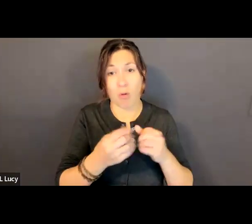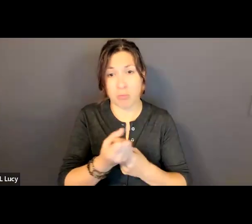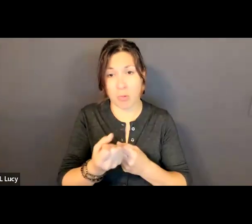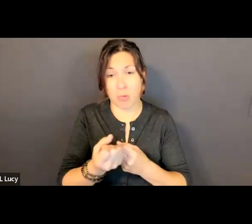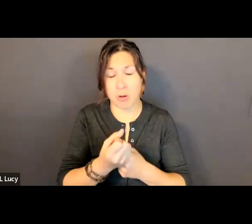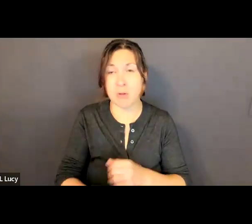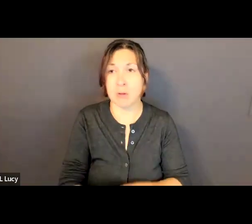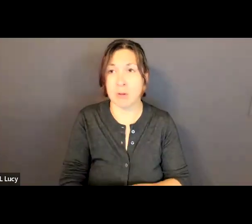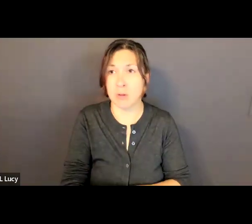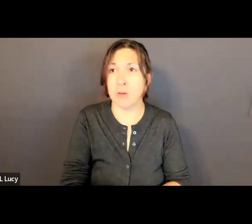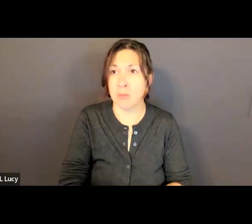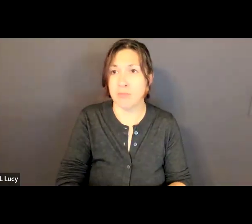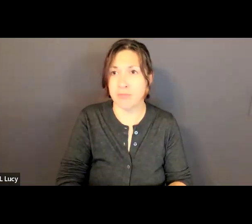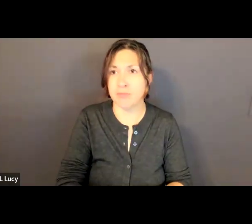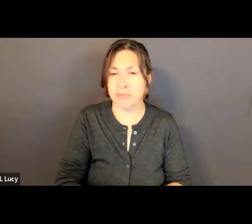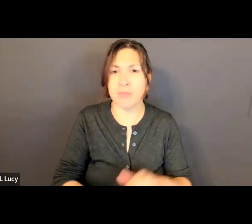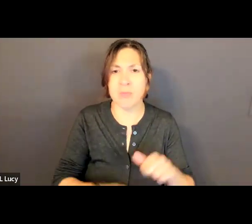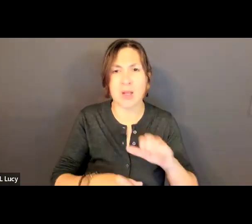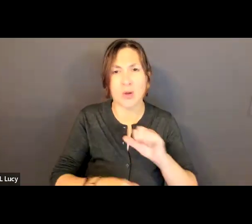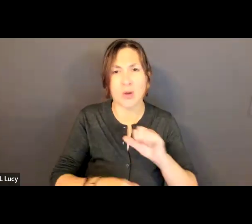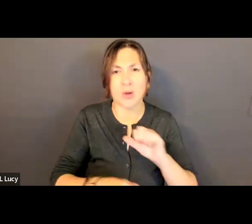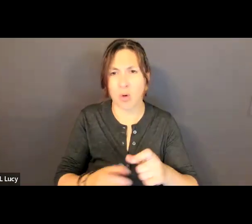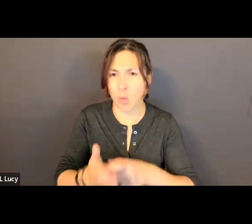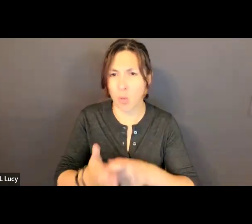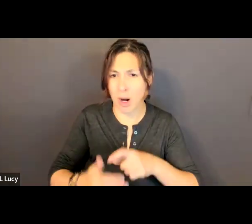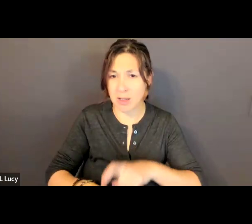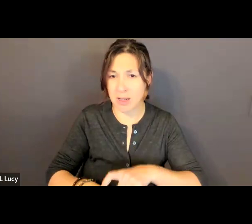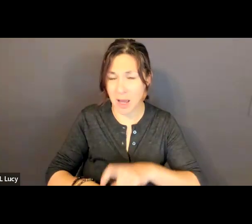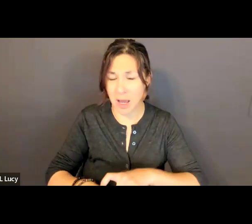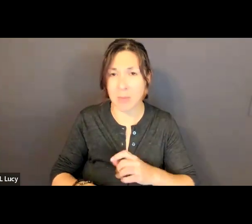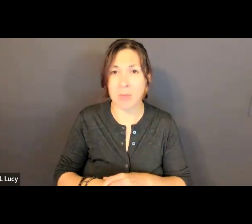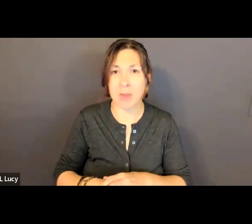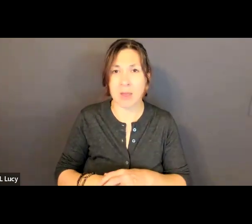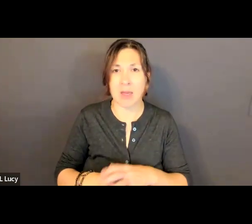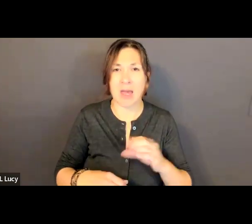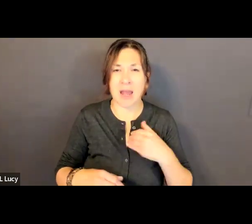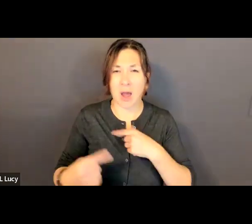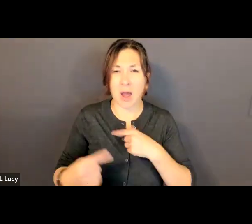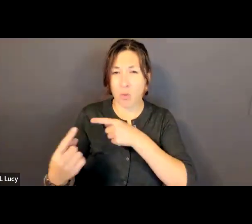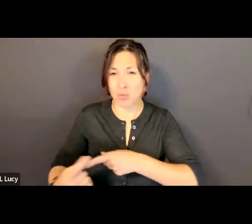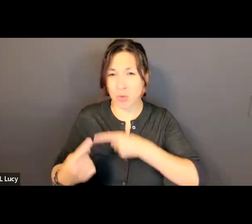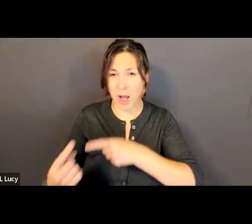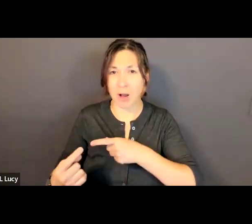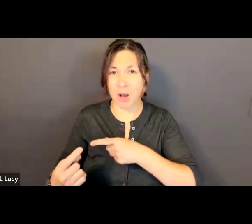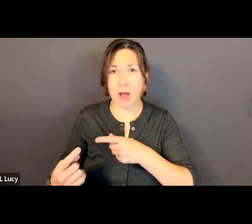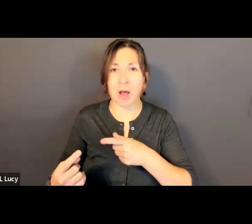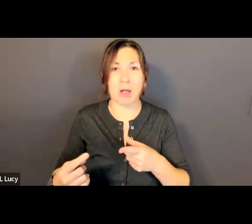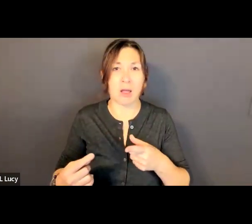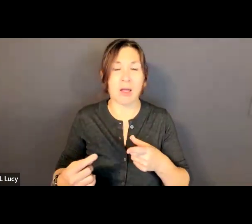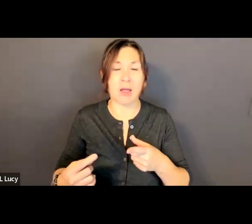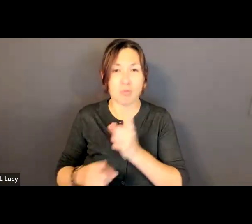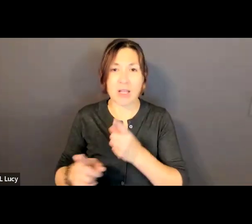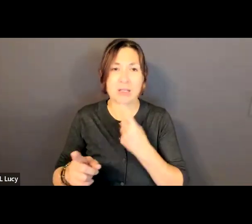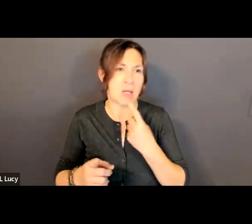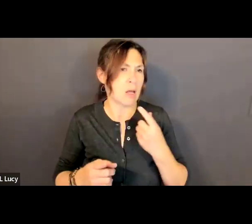so this work does take time. And I think this tension we have to reconcile around how long are we going to have families wait? And let's